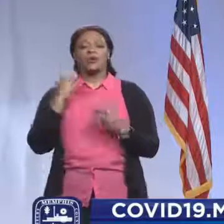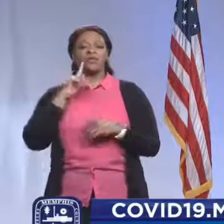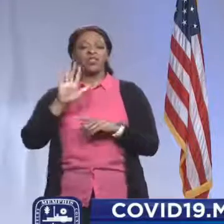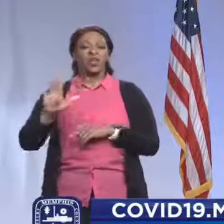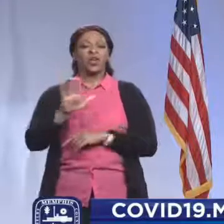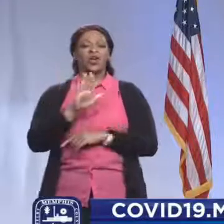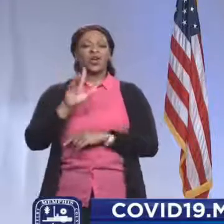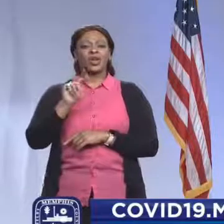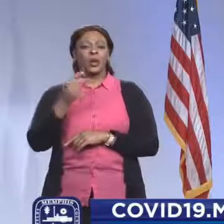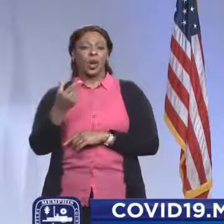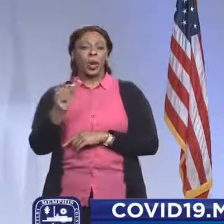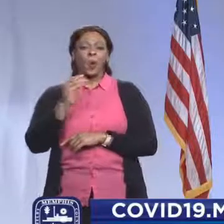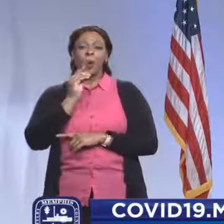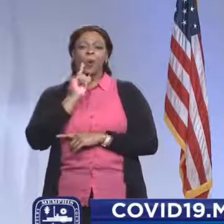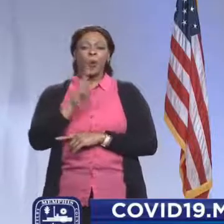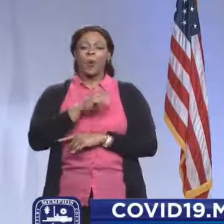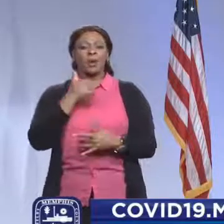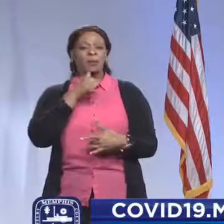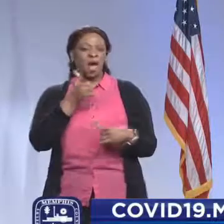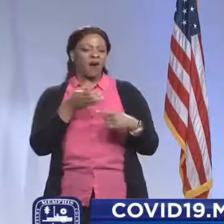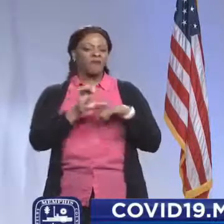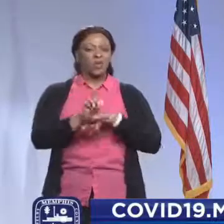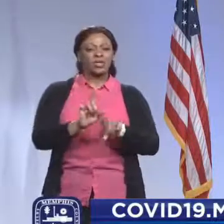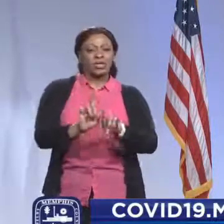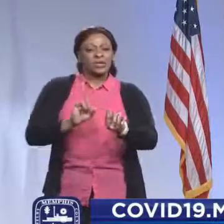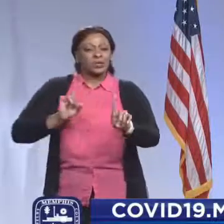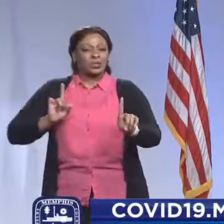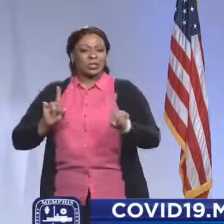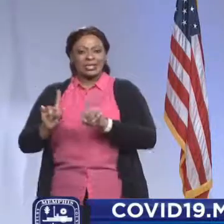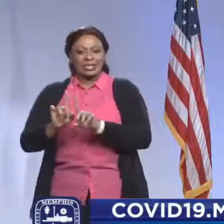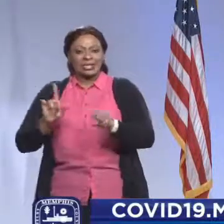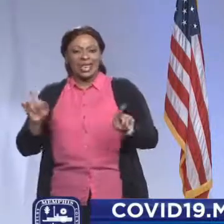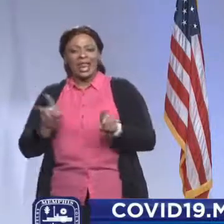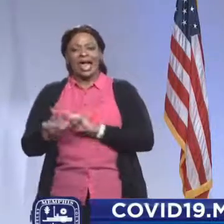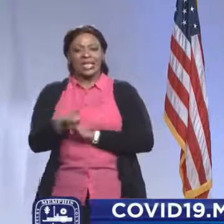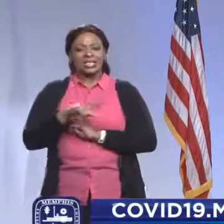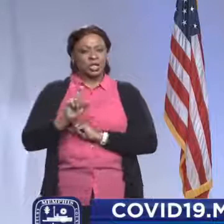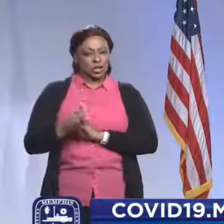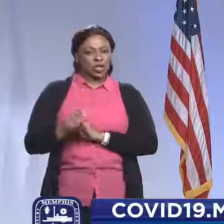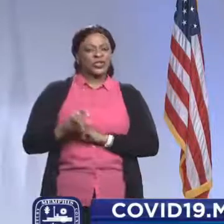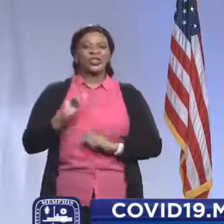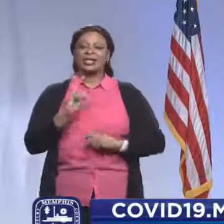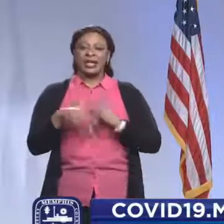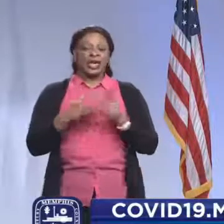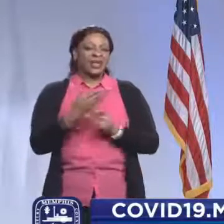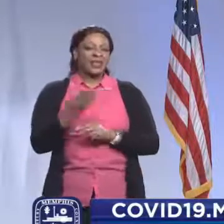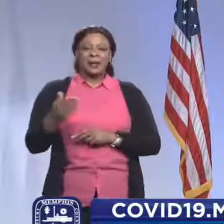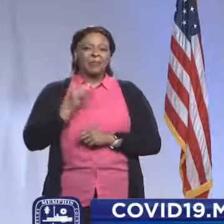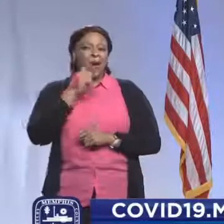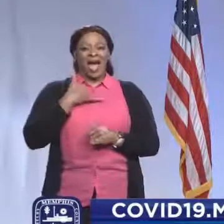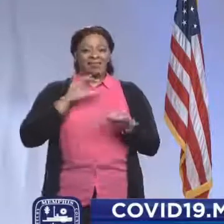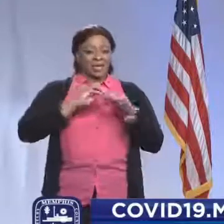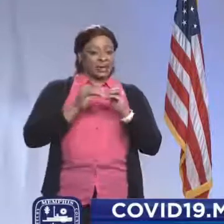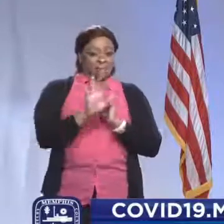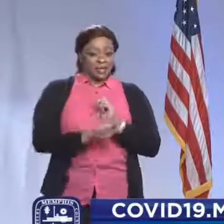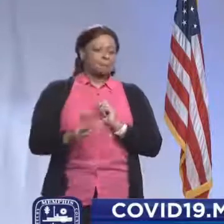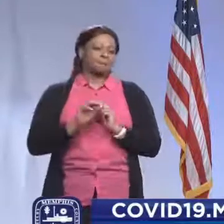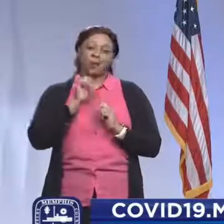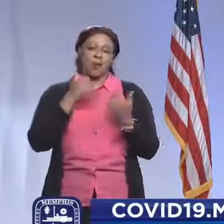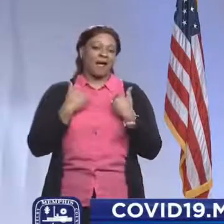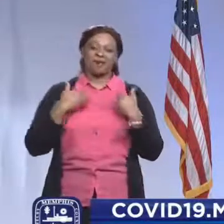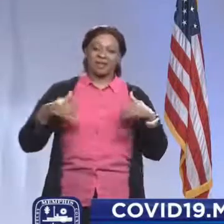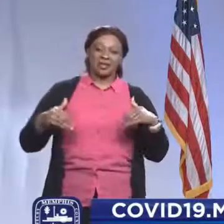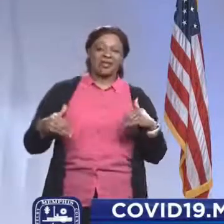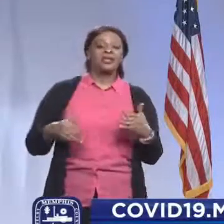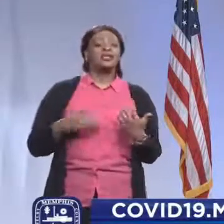orders, or they weren't enforcing the social distancing. So those were the kind of things, but I don't have a number for that. As far